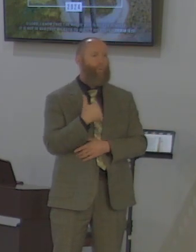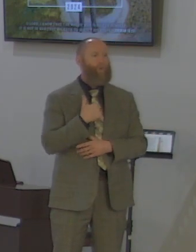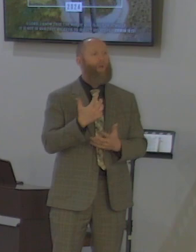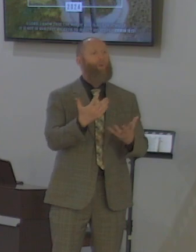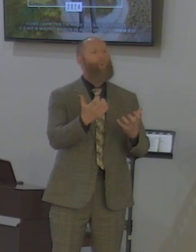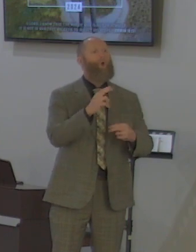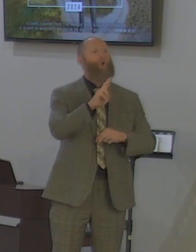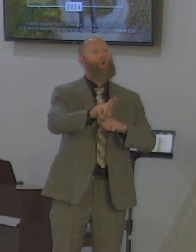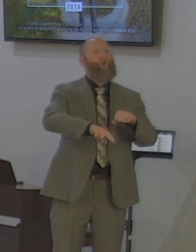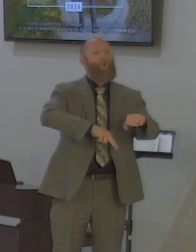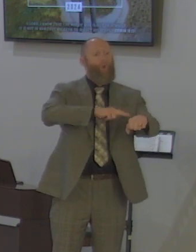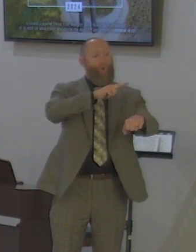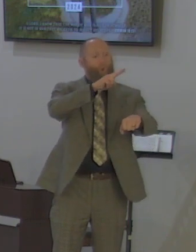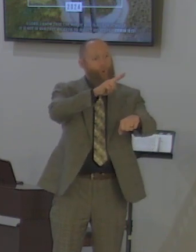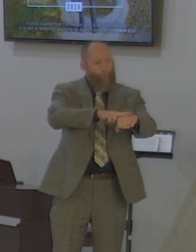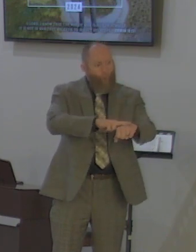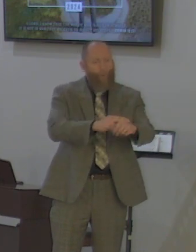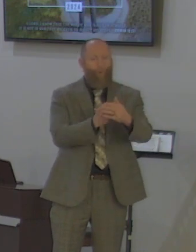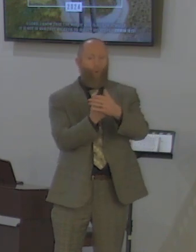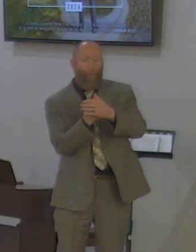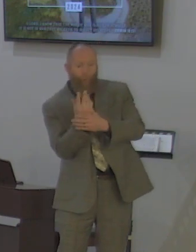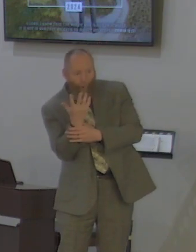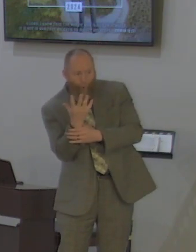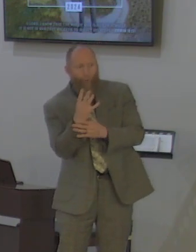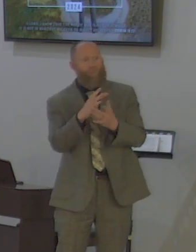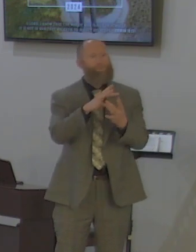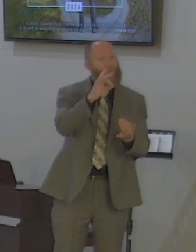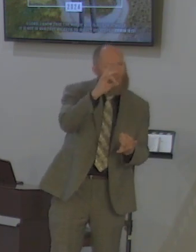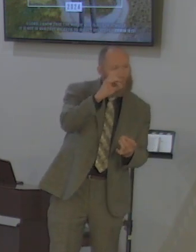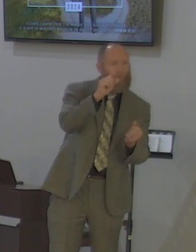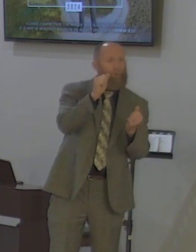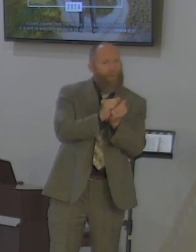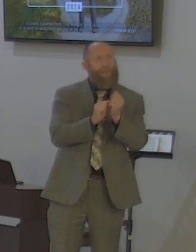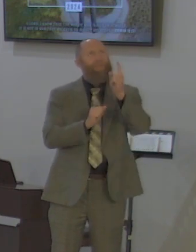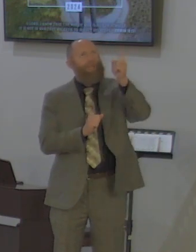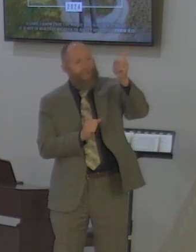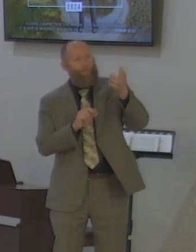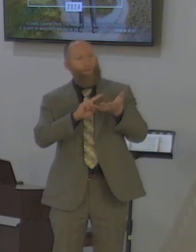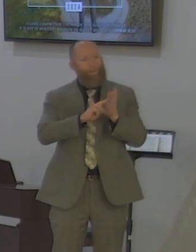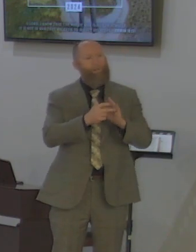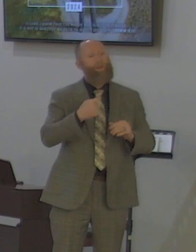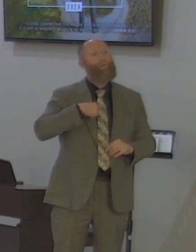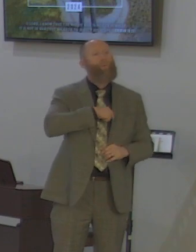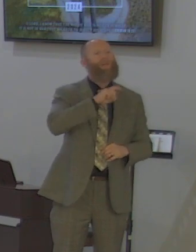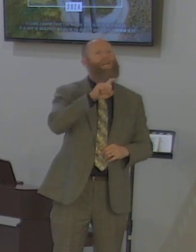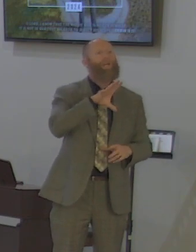we? Normal function, normal relationship on God's terms.